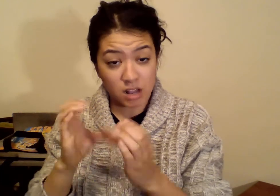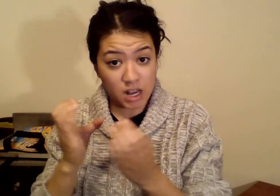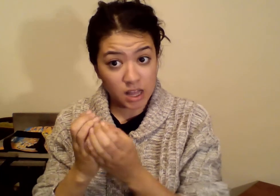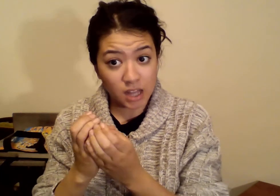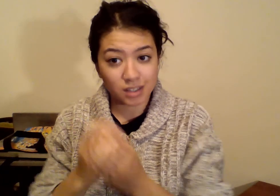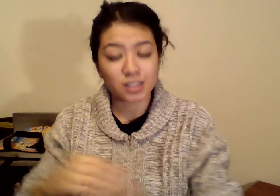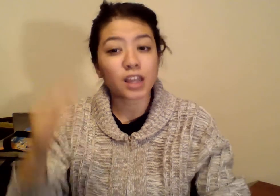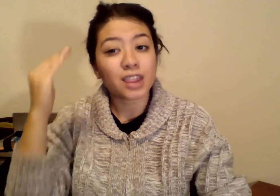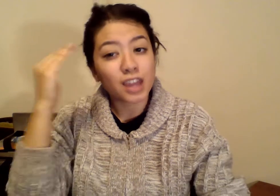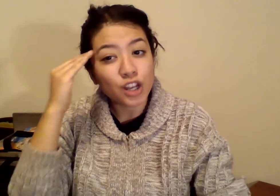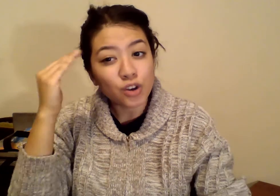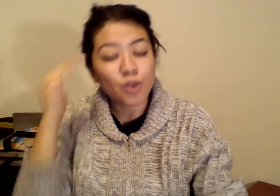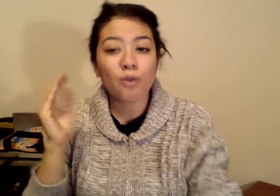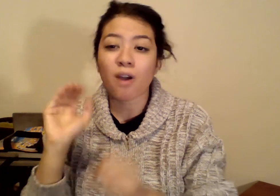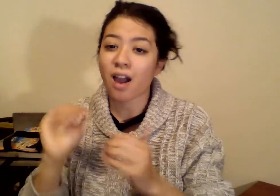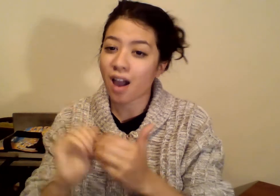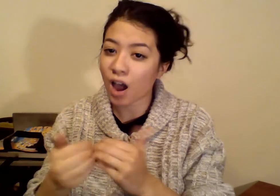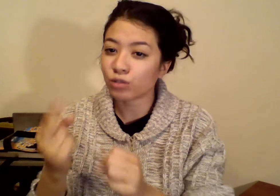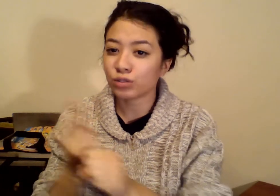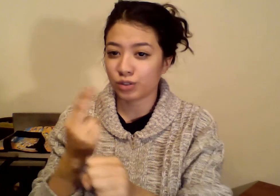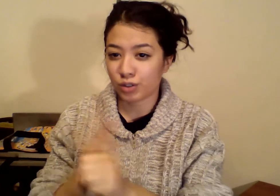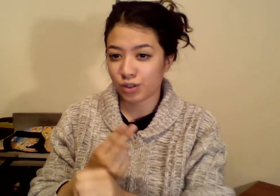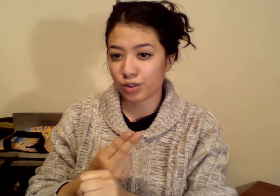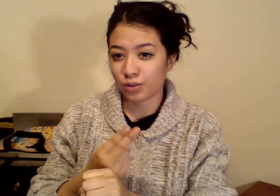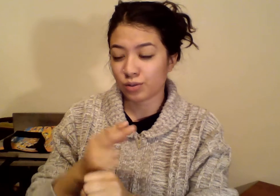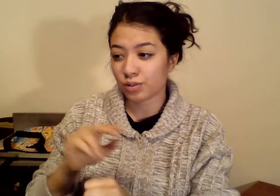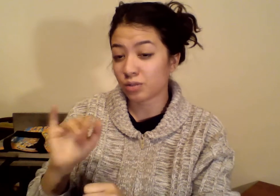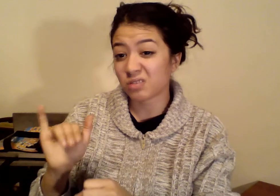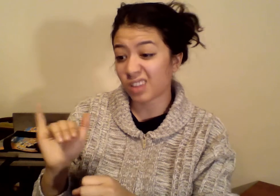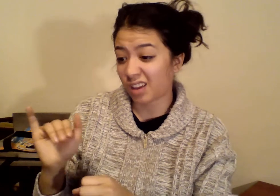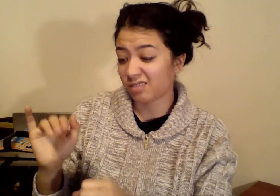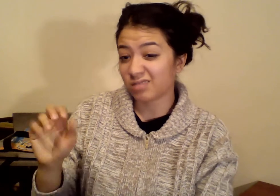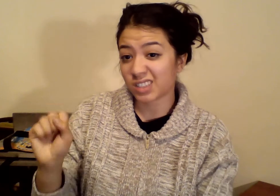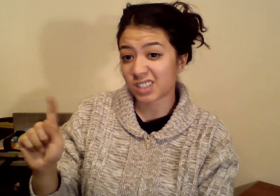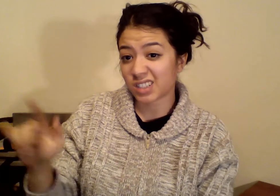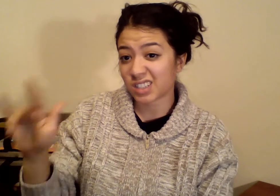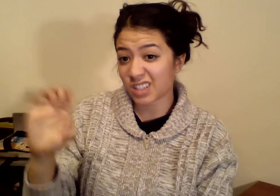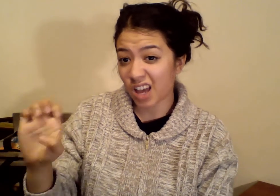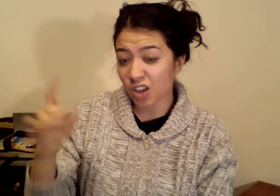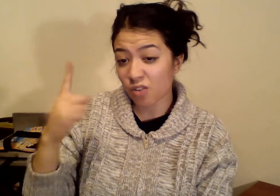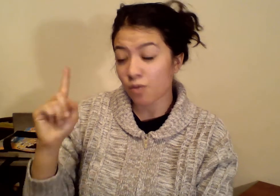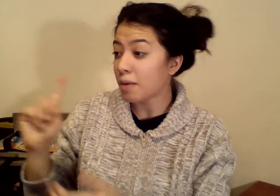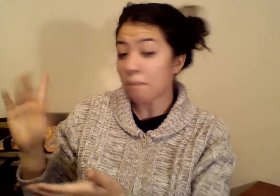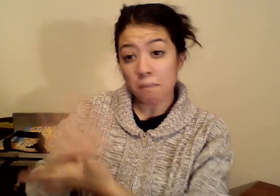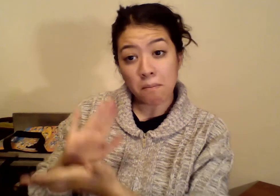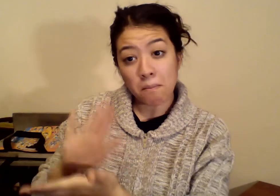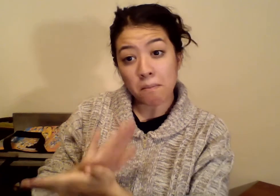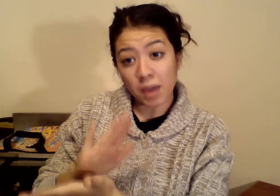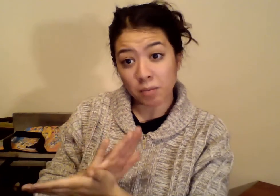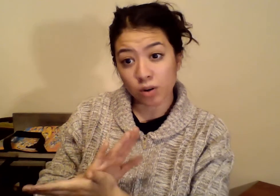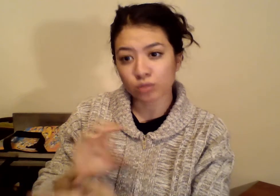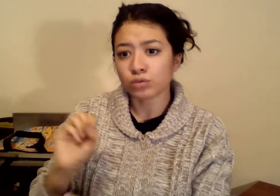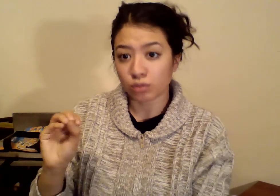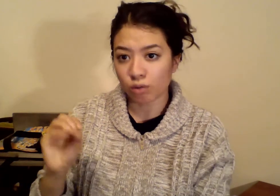they knew APA style, they knew how to arrange papers in the content areas. And I think it was a really beneficial course for students